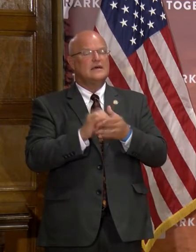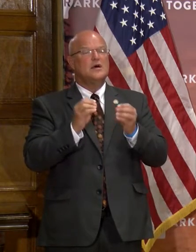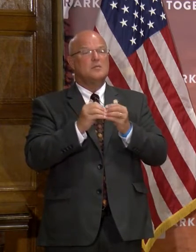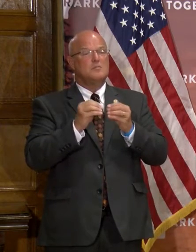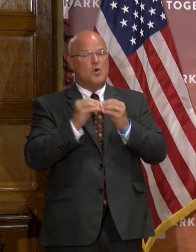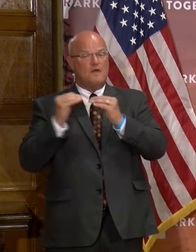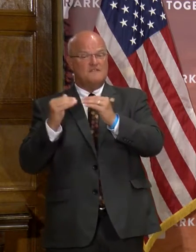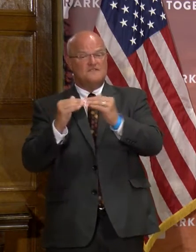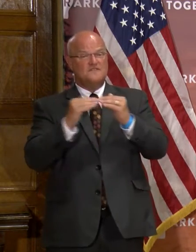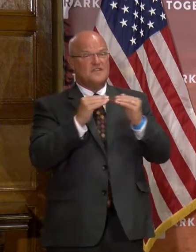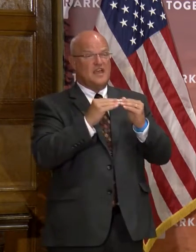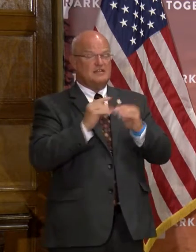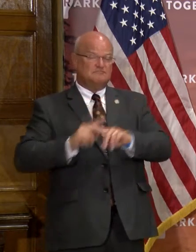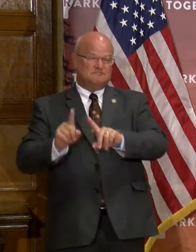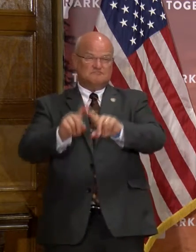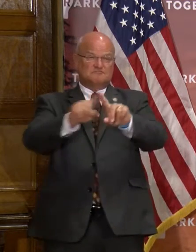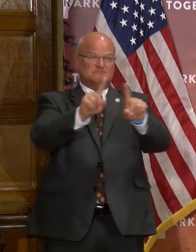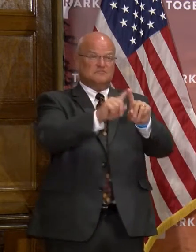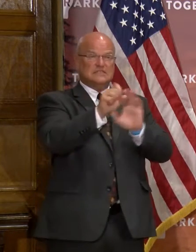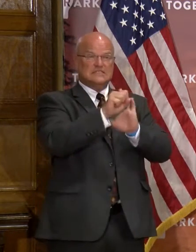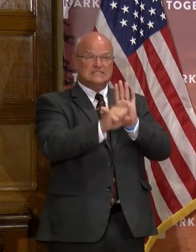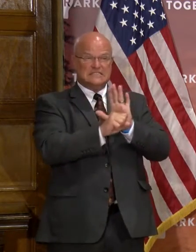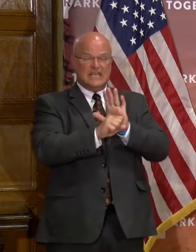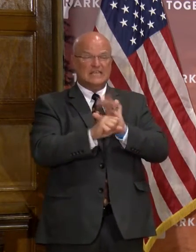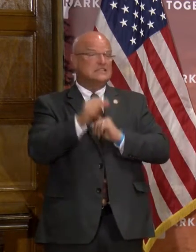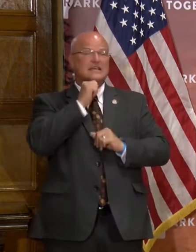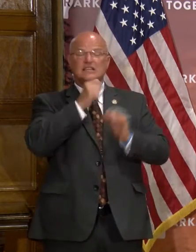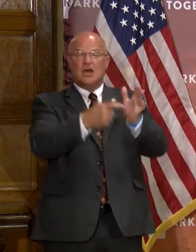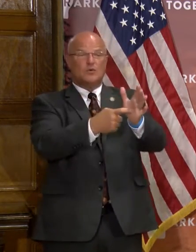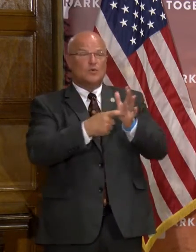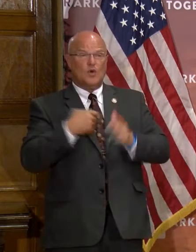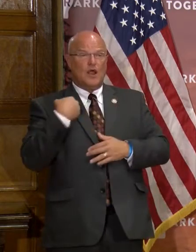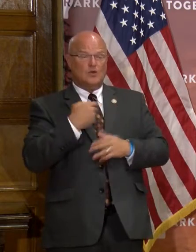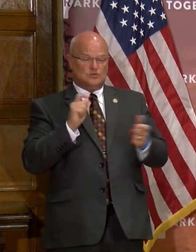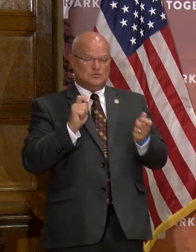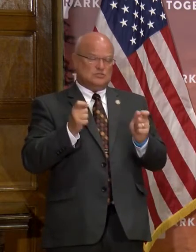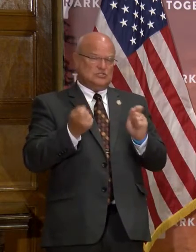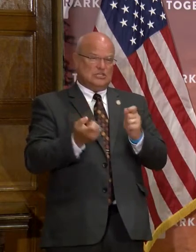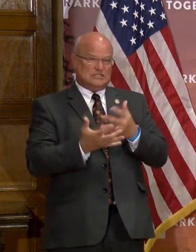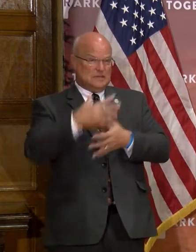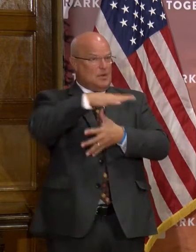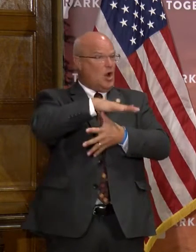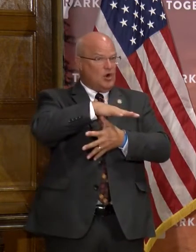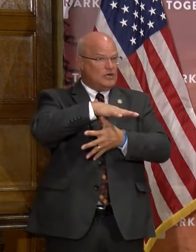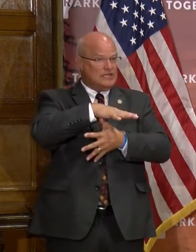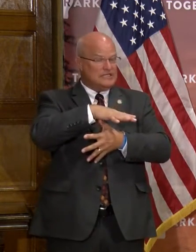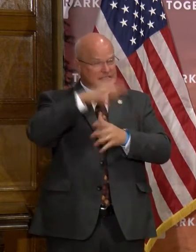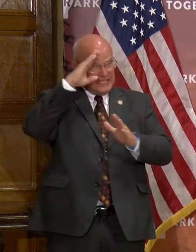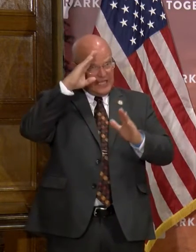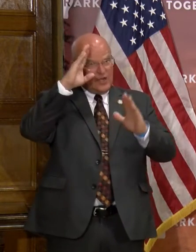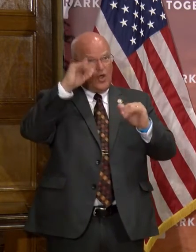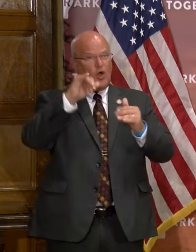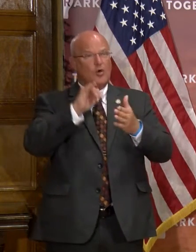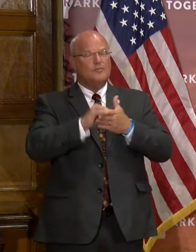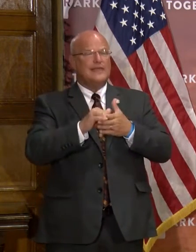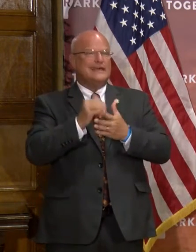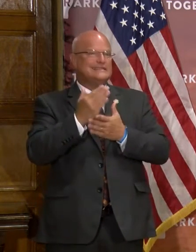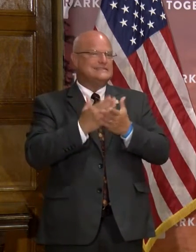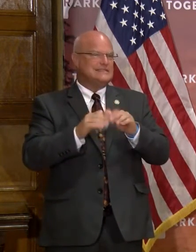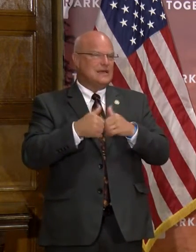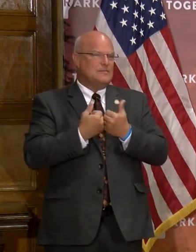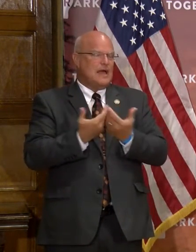more fair to the states, would not require us to adjust the priorities in hope that